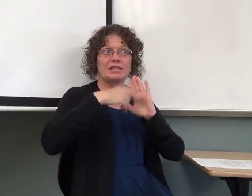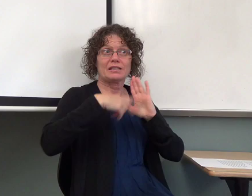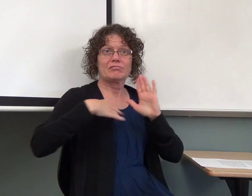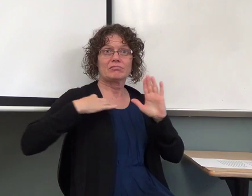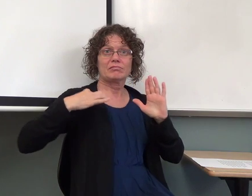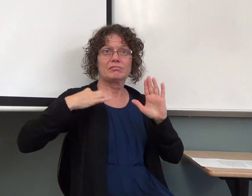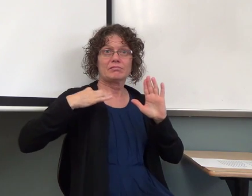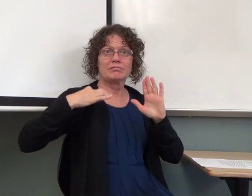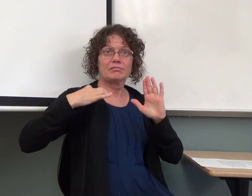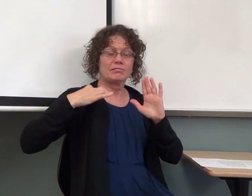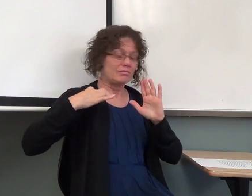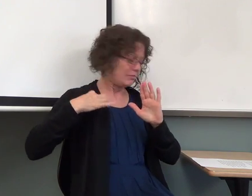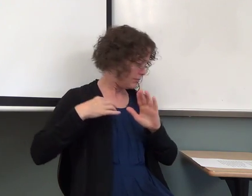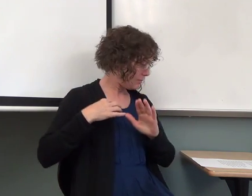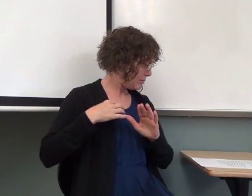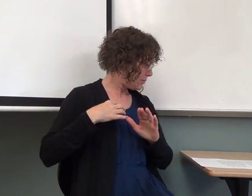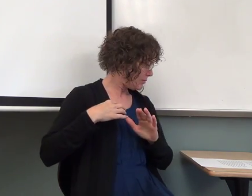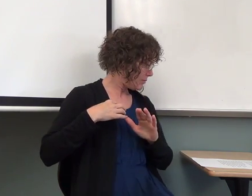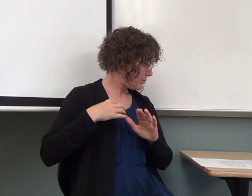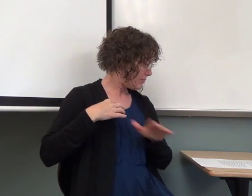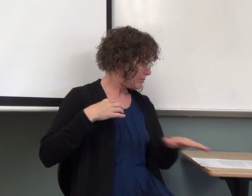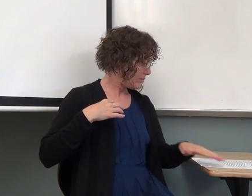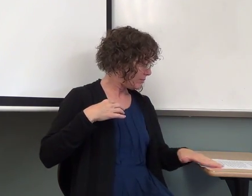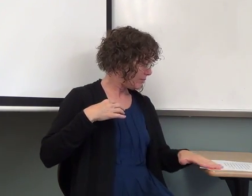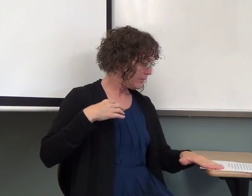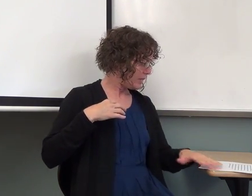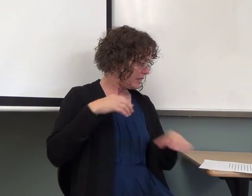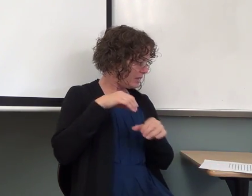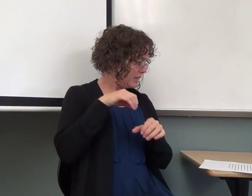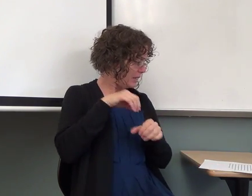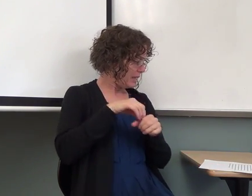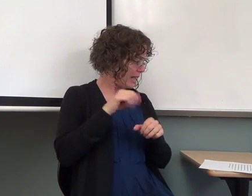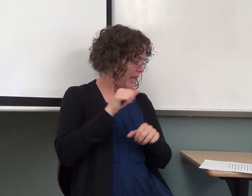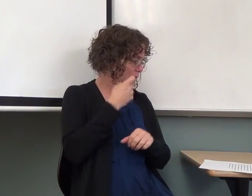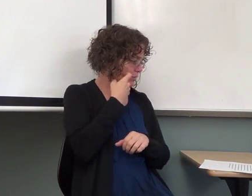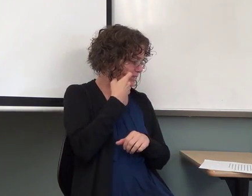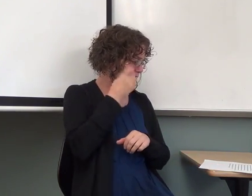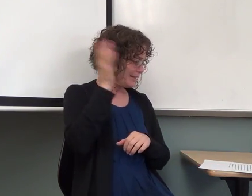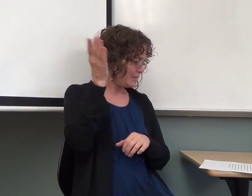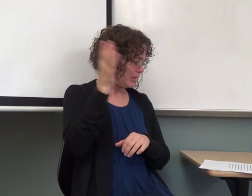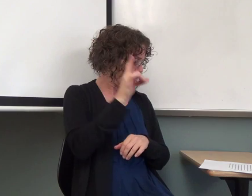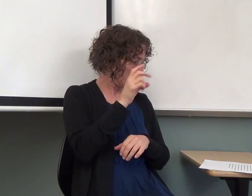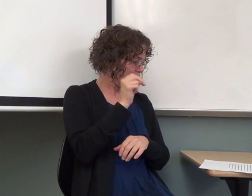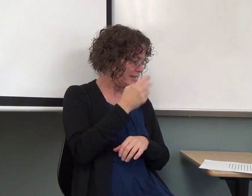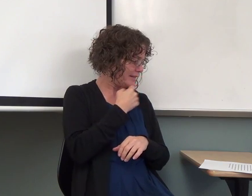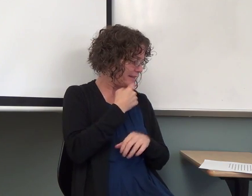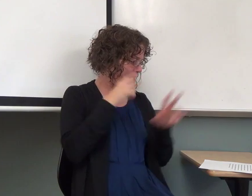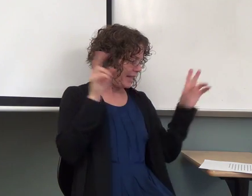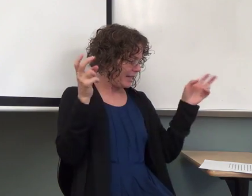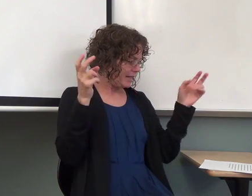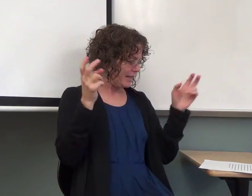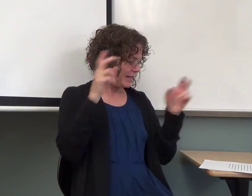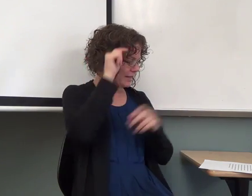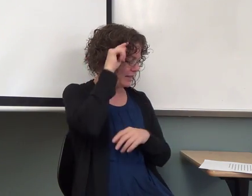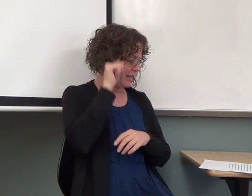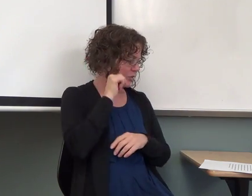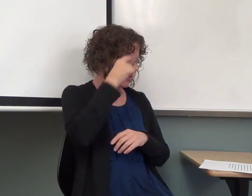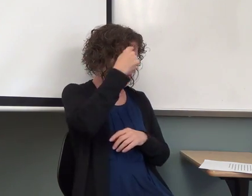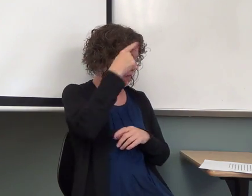Thank you. In the recent speech, Dean said teenagers think they will become NBA